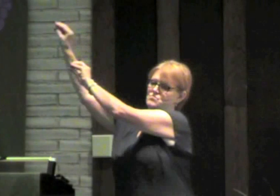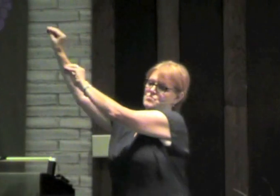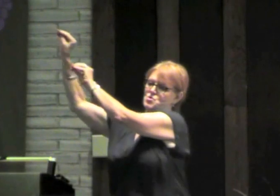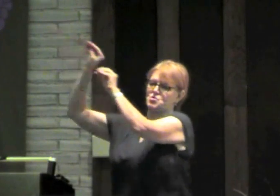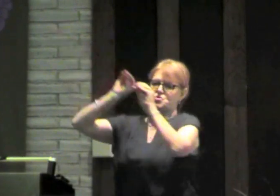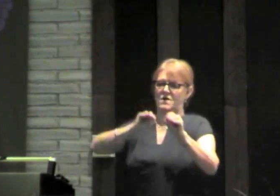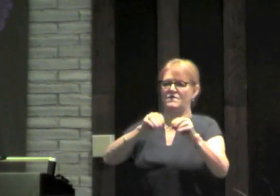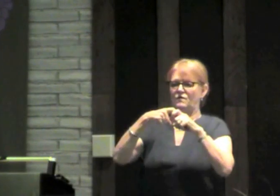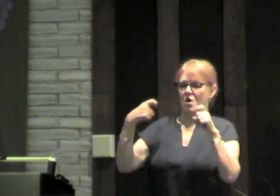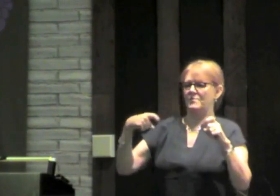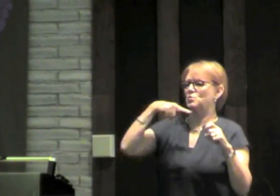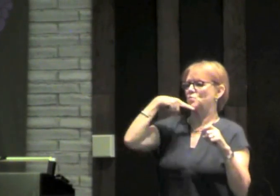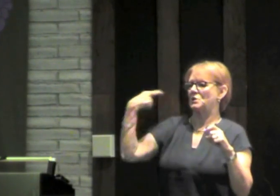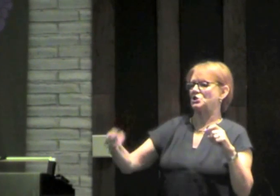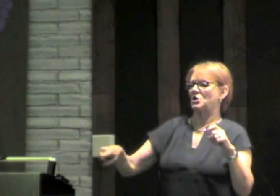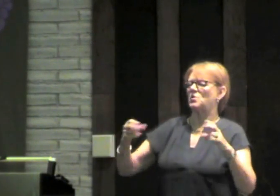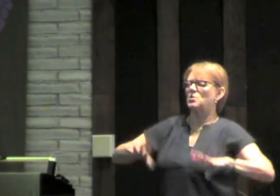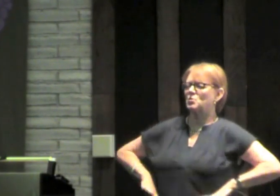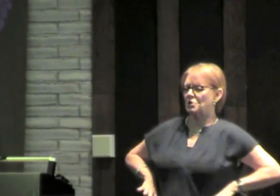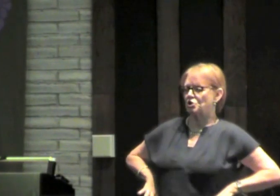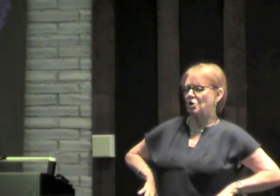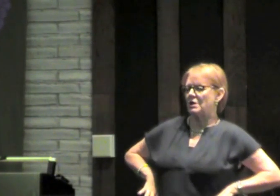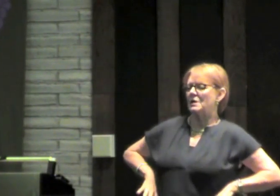actors, well anyway, those people had been moved from Russia,